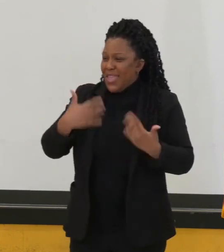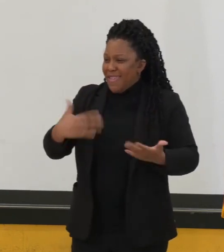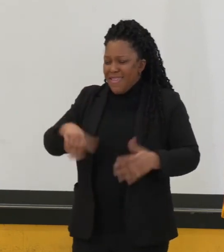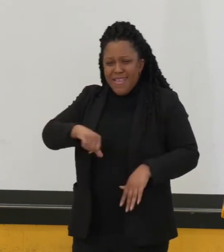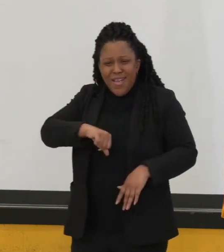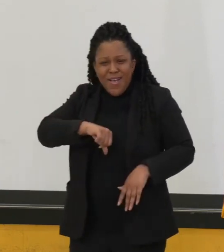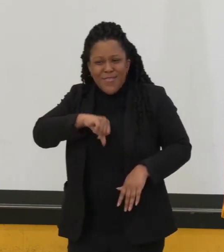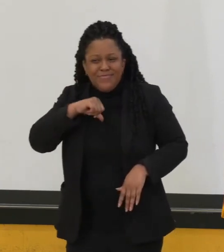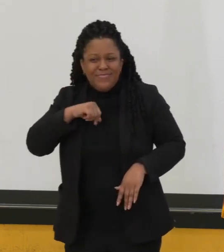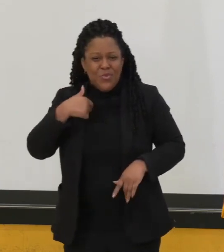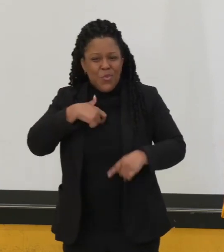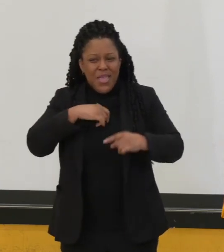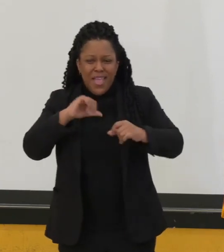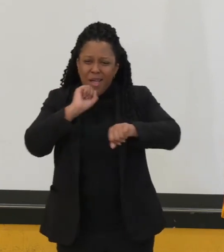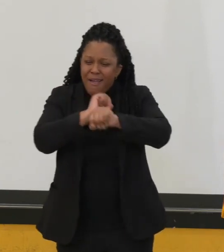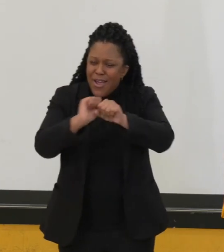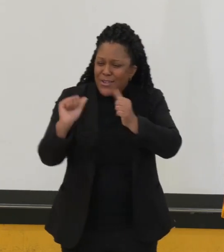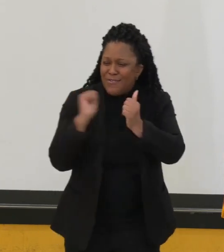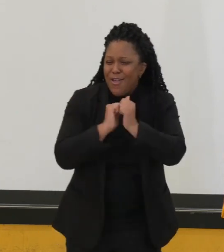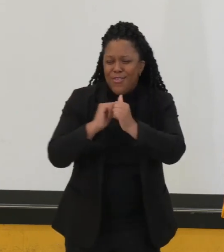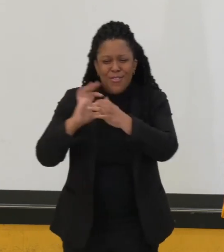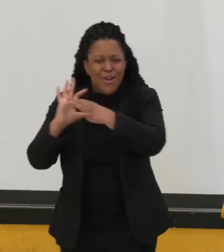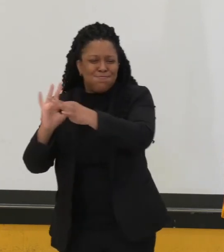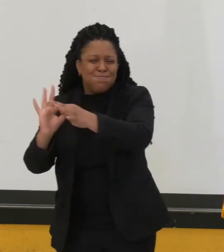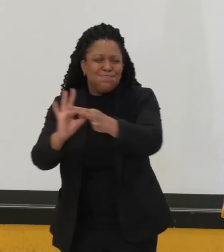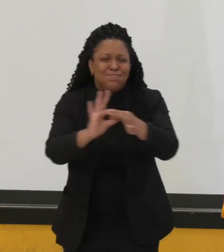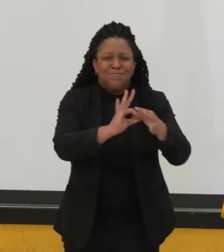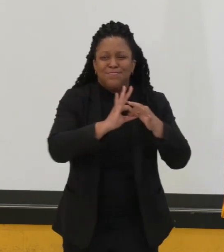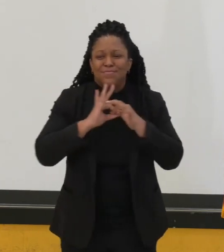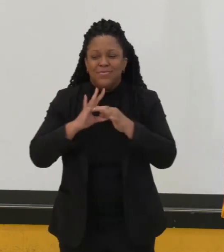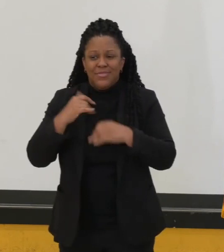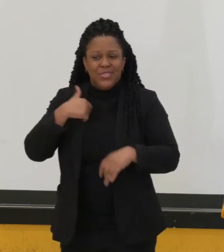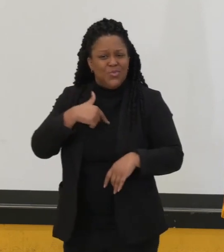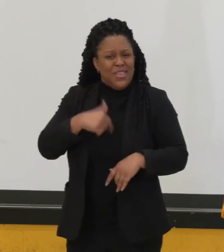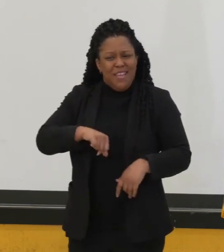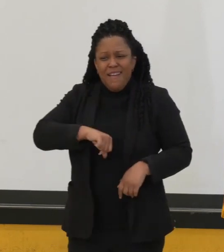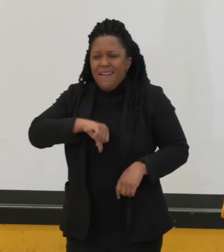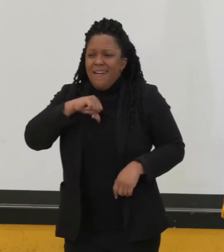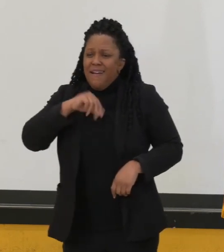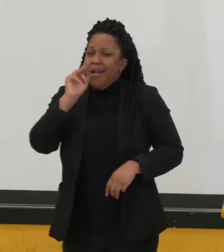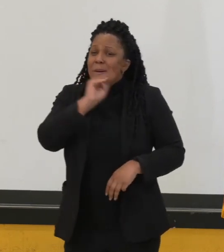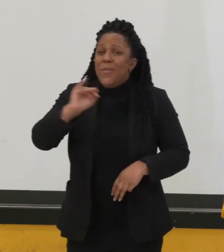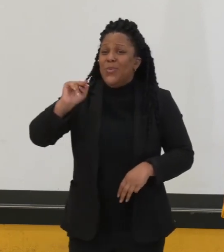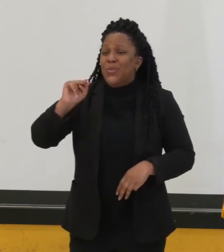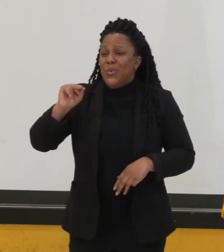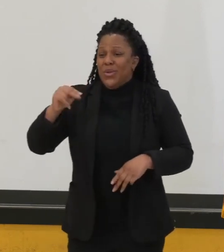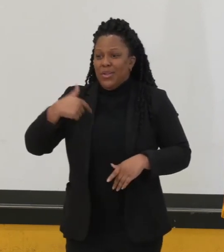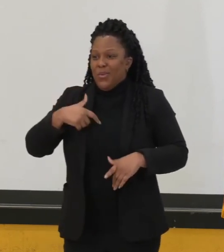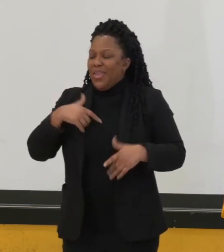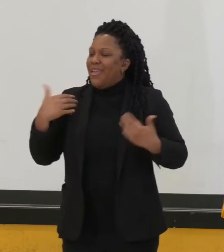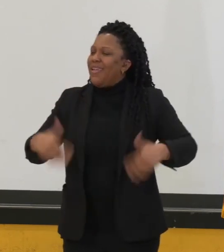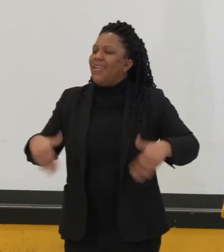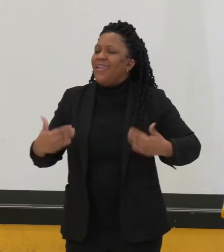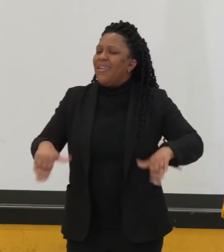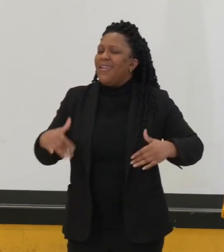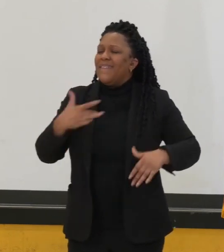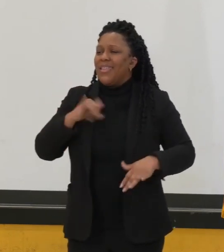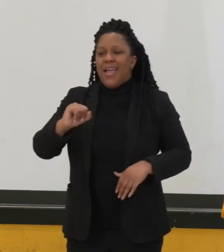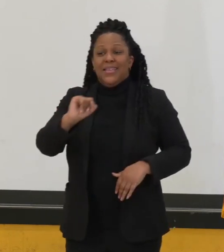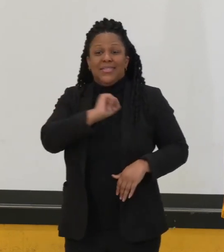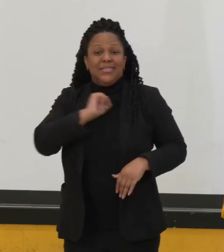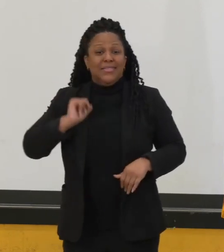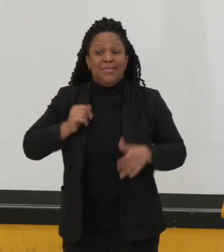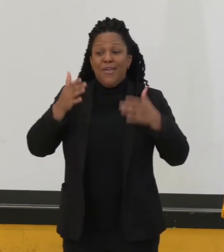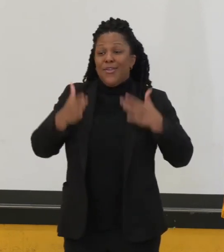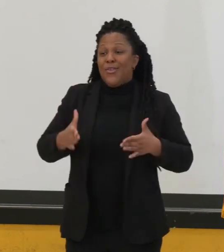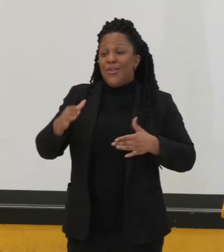on togetherness, that prides ourselves on the spirit of the late Senator Paul Wellstone, who famously said, "We all do better